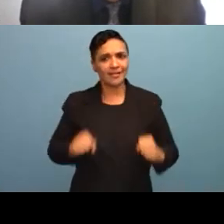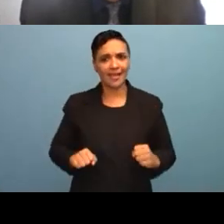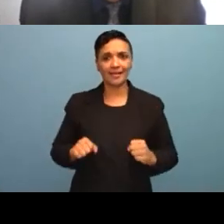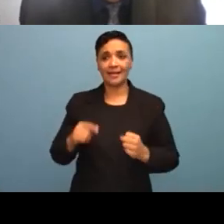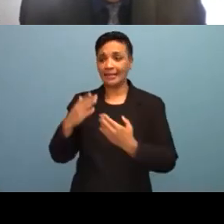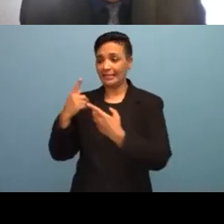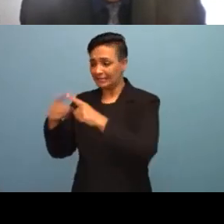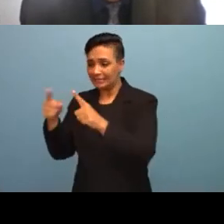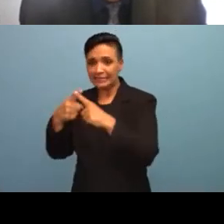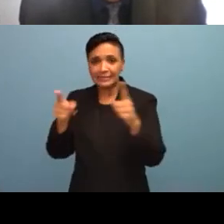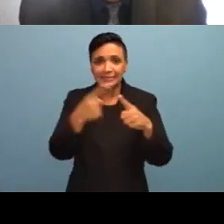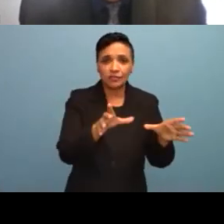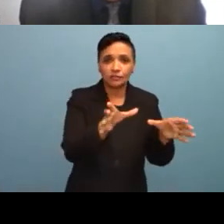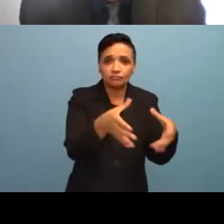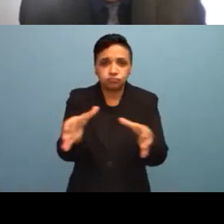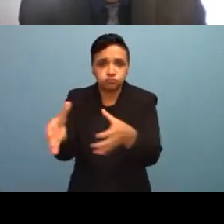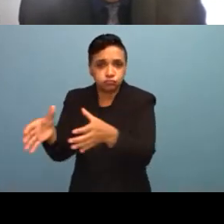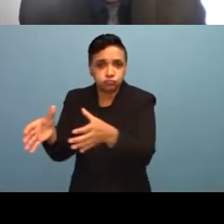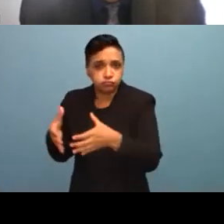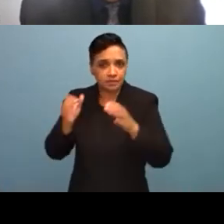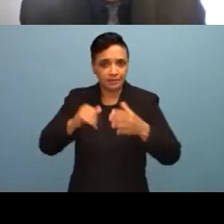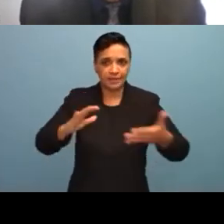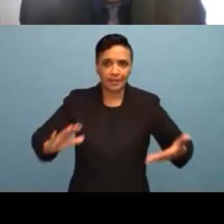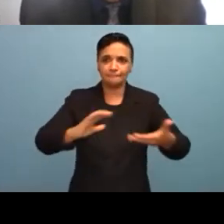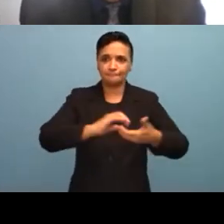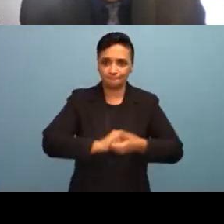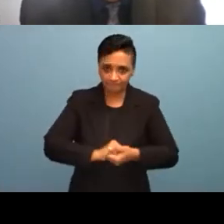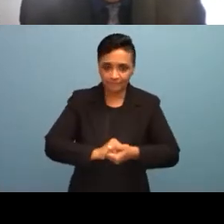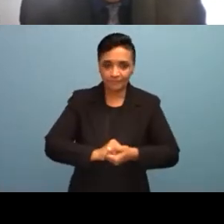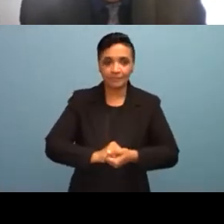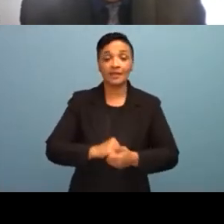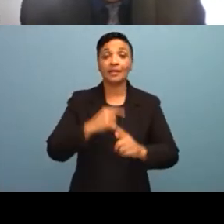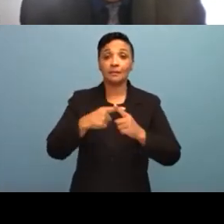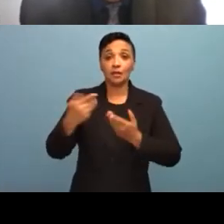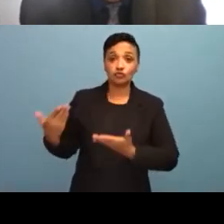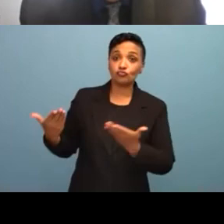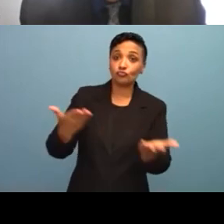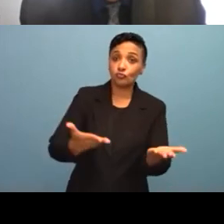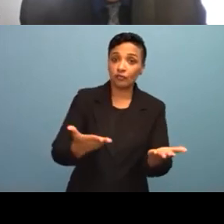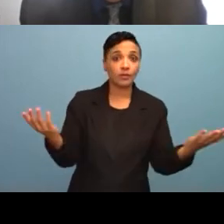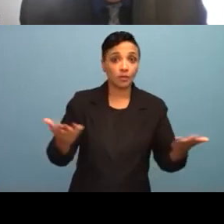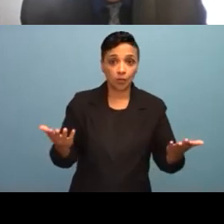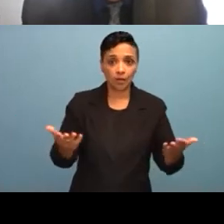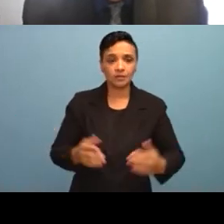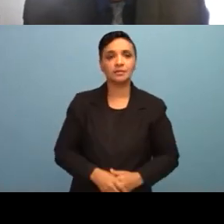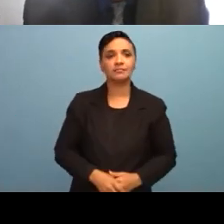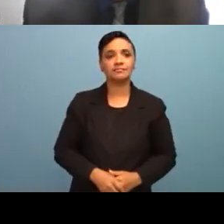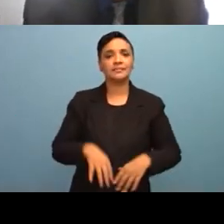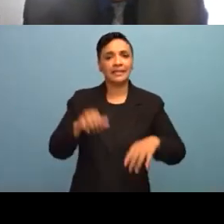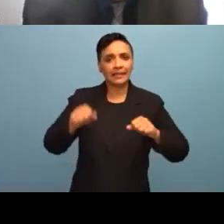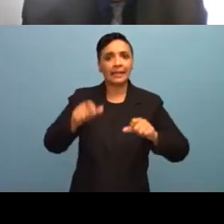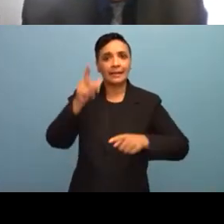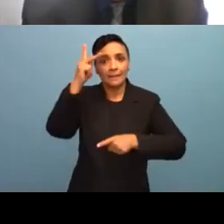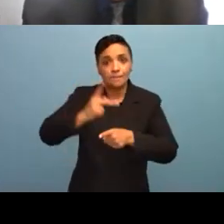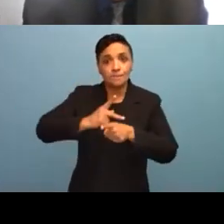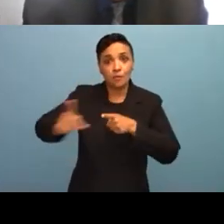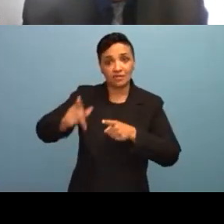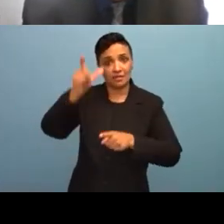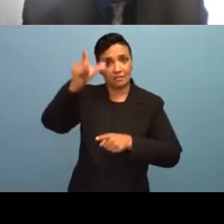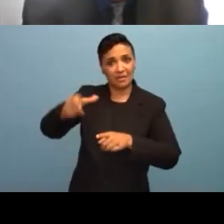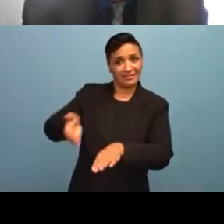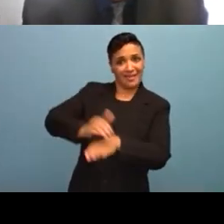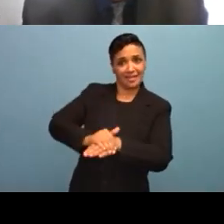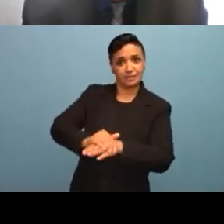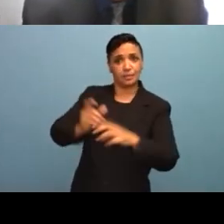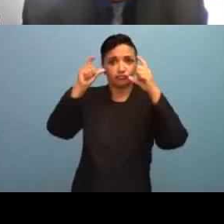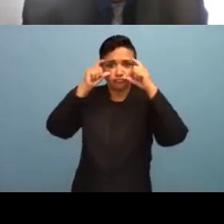that you can bring in there, and also provision of trained eye care professionals that civil society